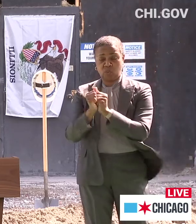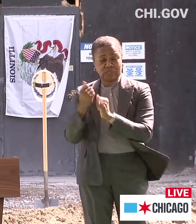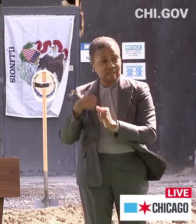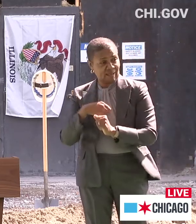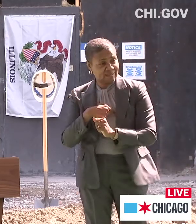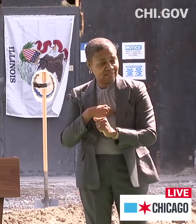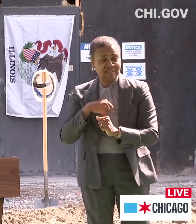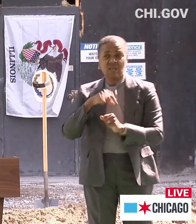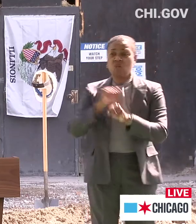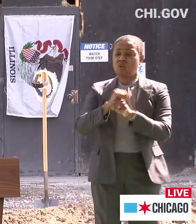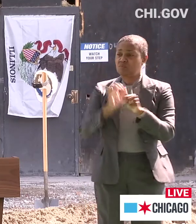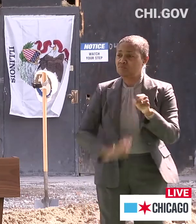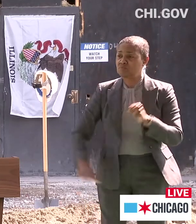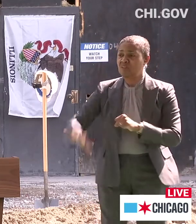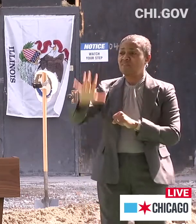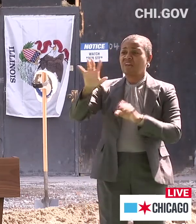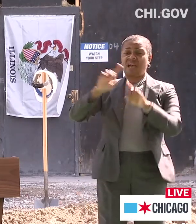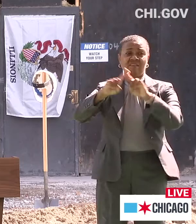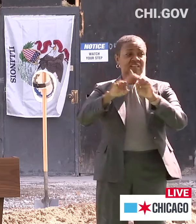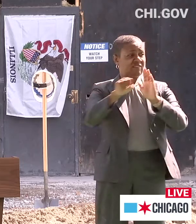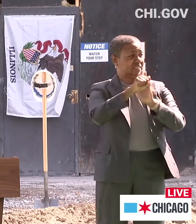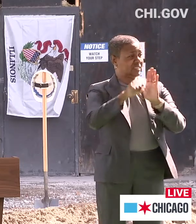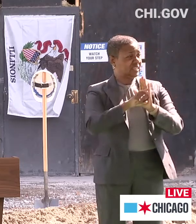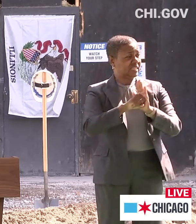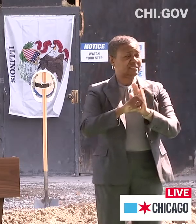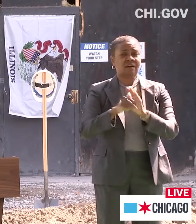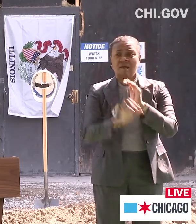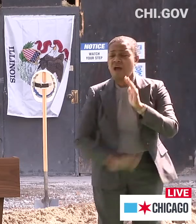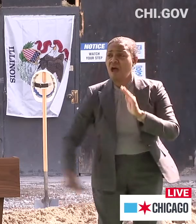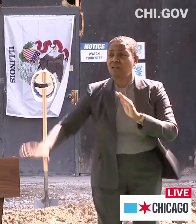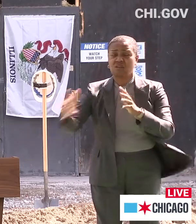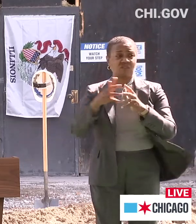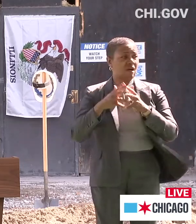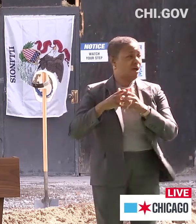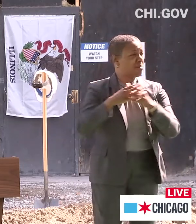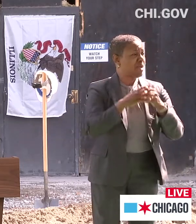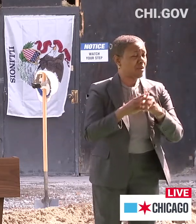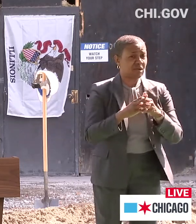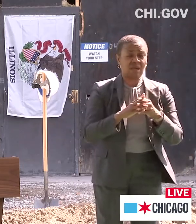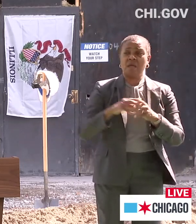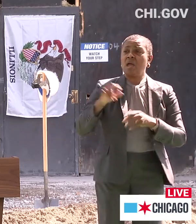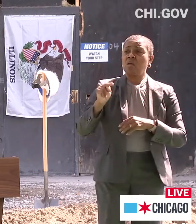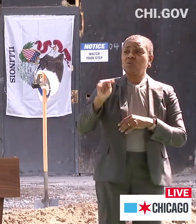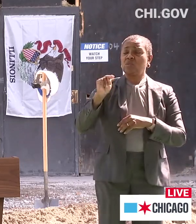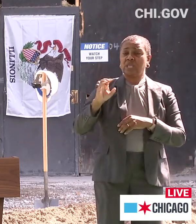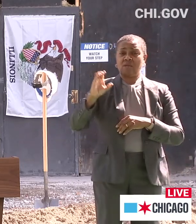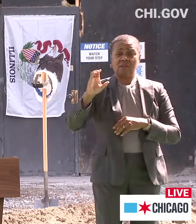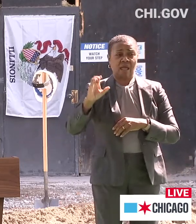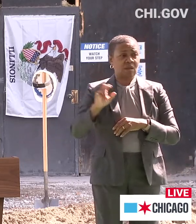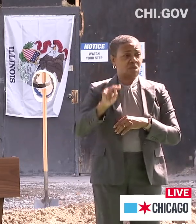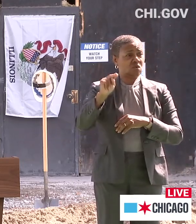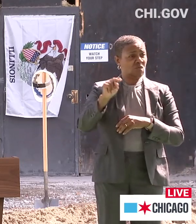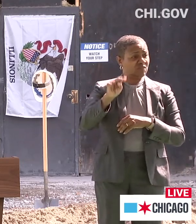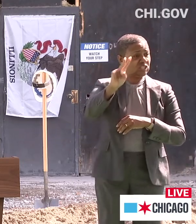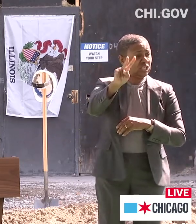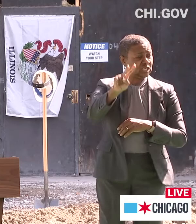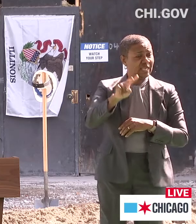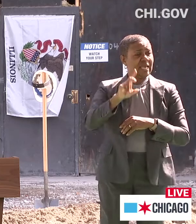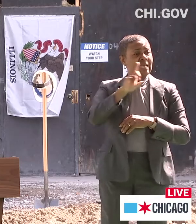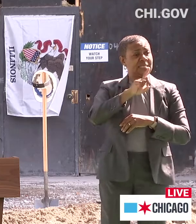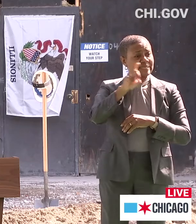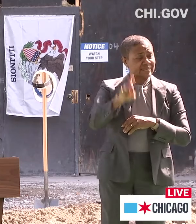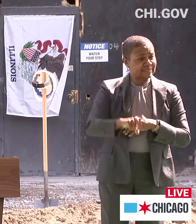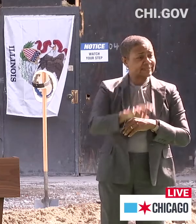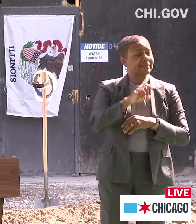5 states, and we do work all across the country. Charlottesville, Virginia, Charlotte, North Carolina, New York City, Dallas,